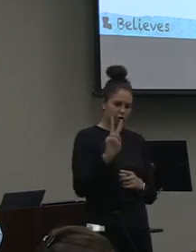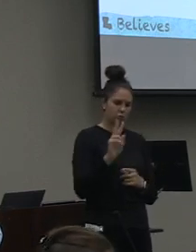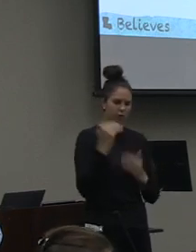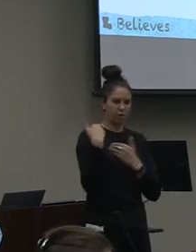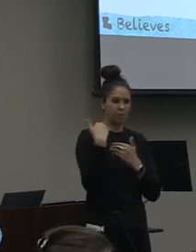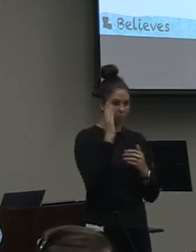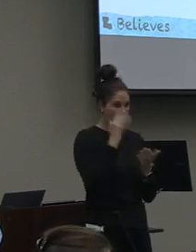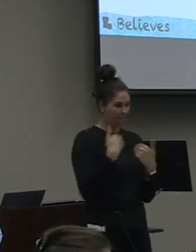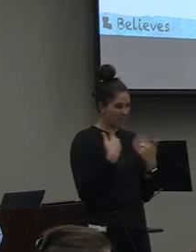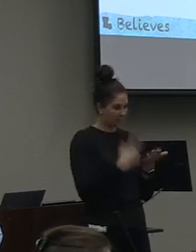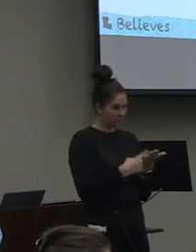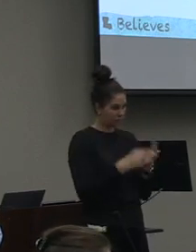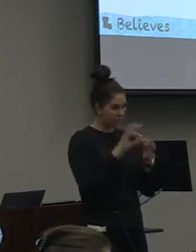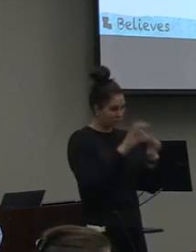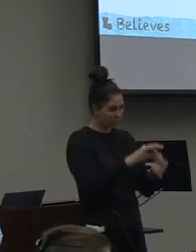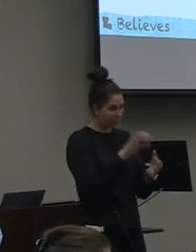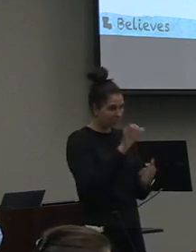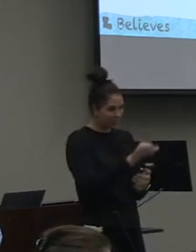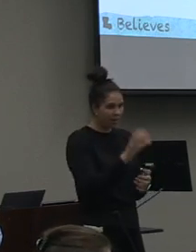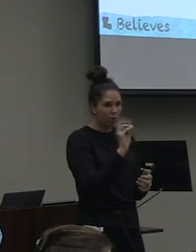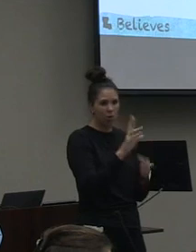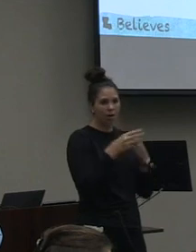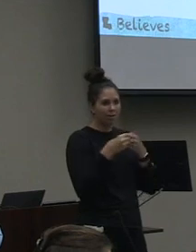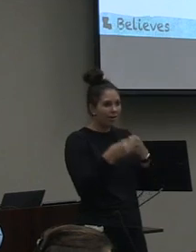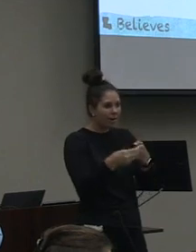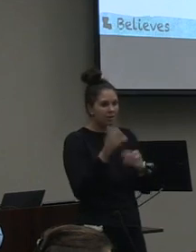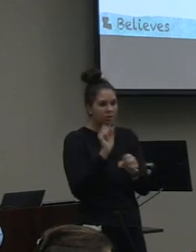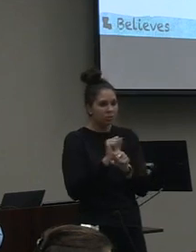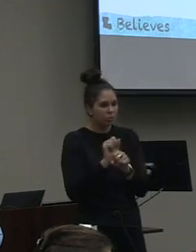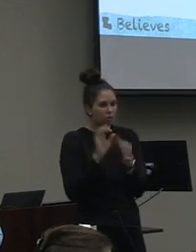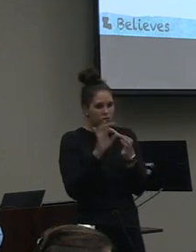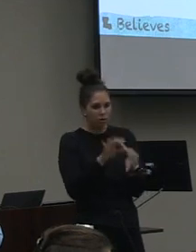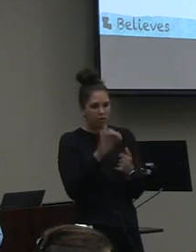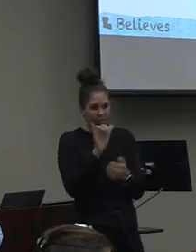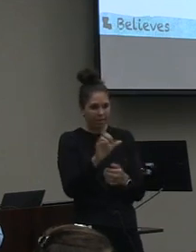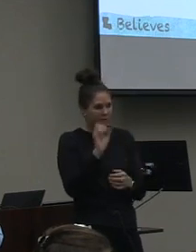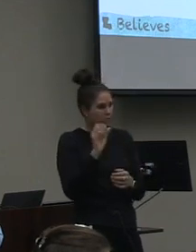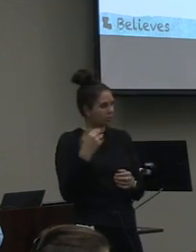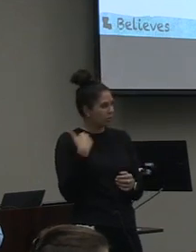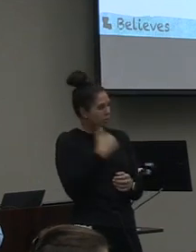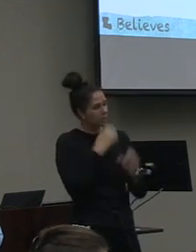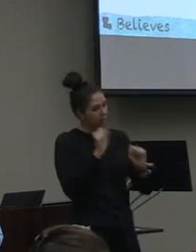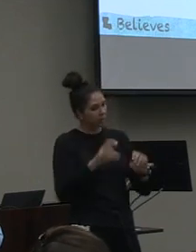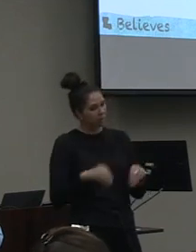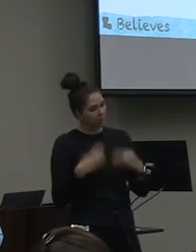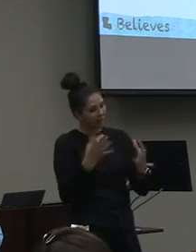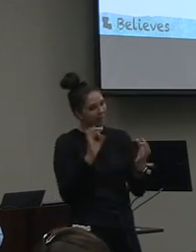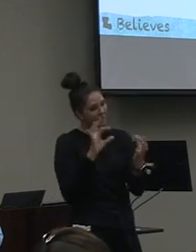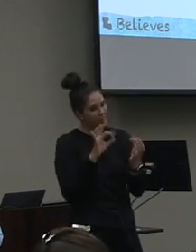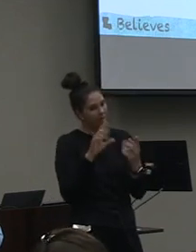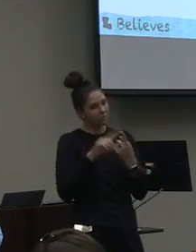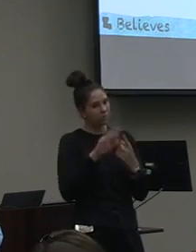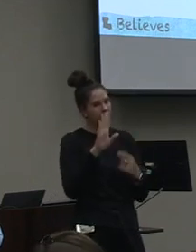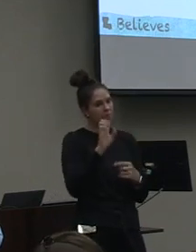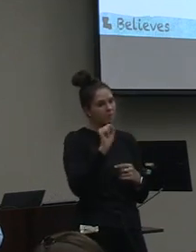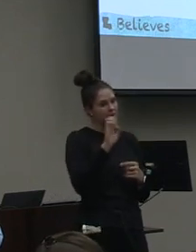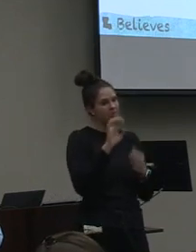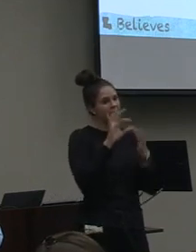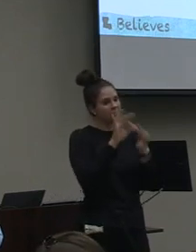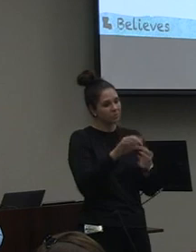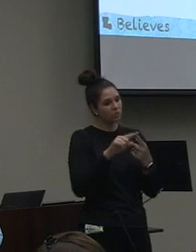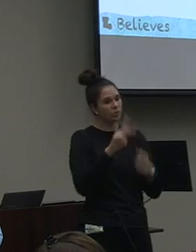any discussions relative to that or guidance or work around that so that we can also provide feedback to BESI relative to